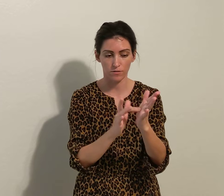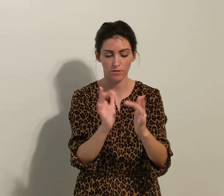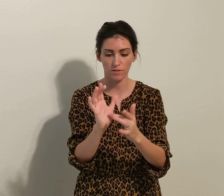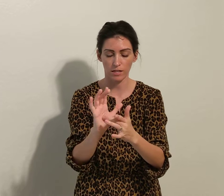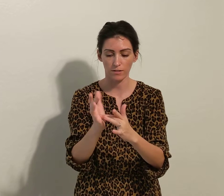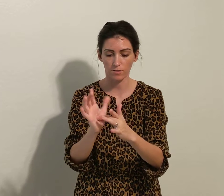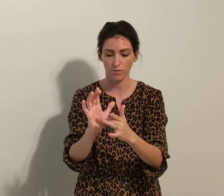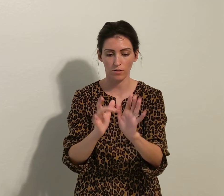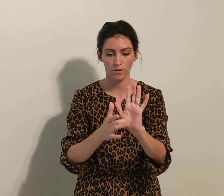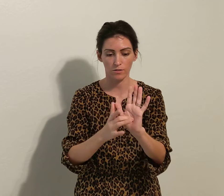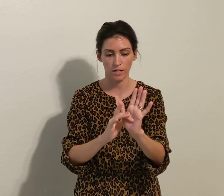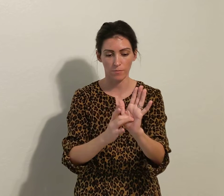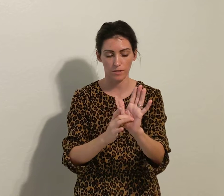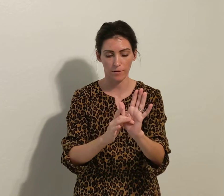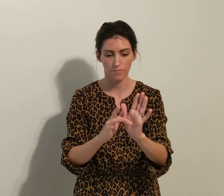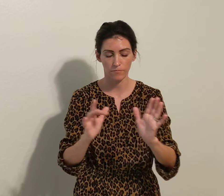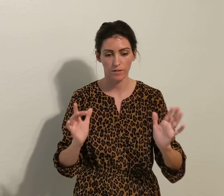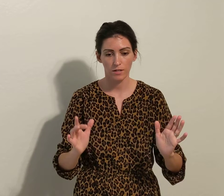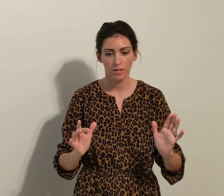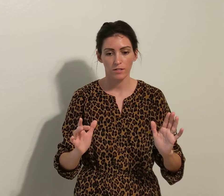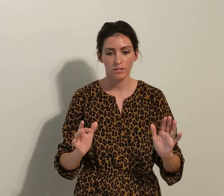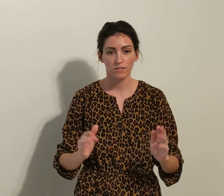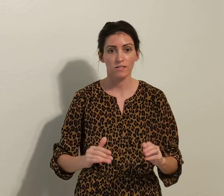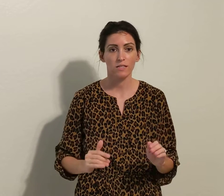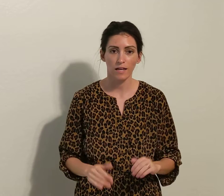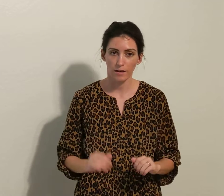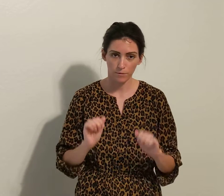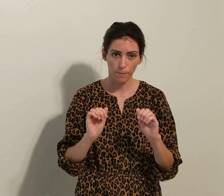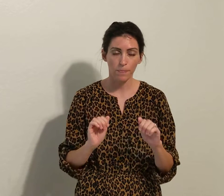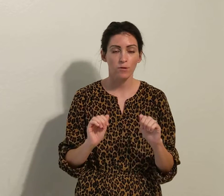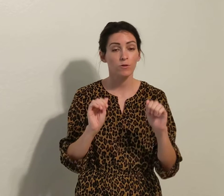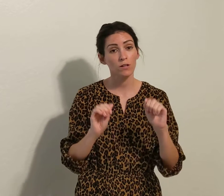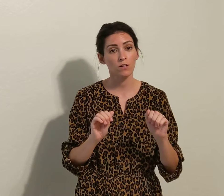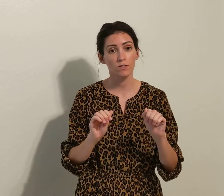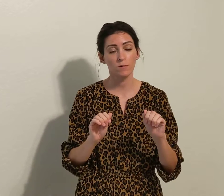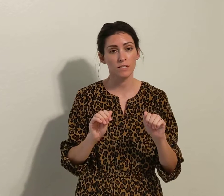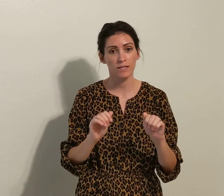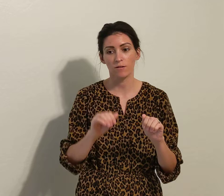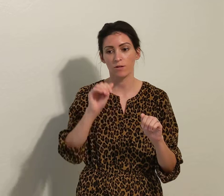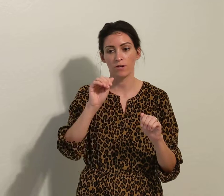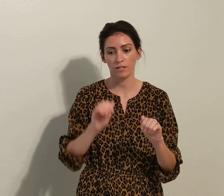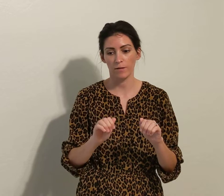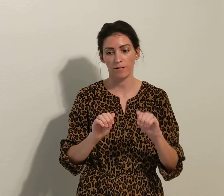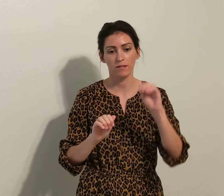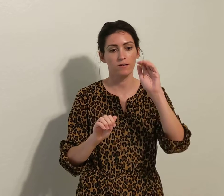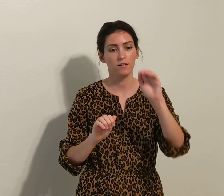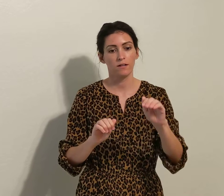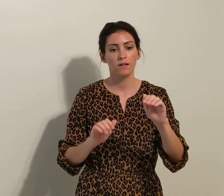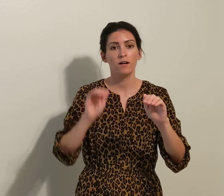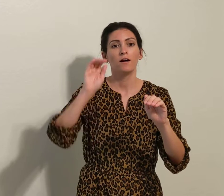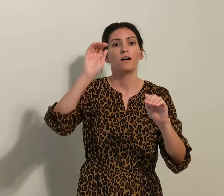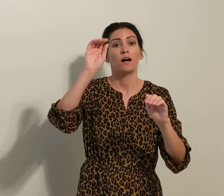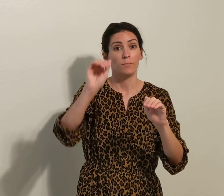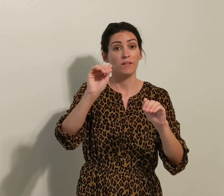into his hands on the cross, tap, tap. Jesus climbed. We are going to pretend that we are climbing up a